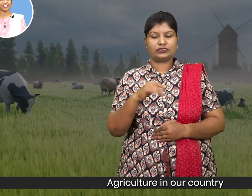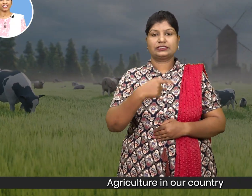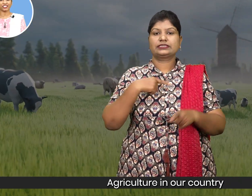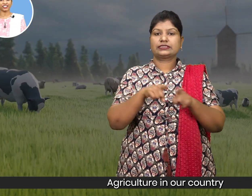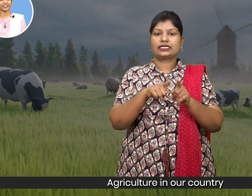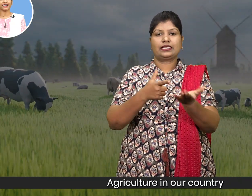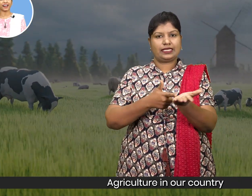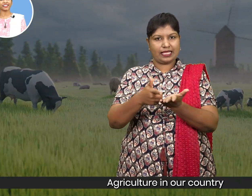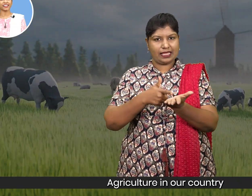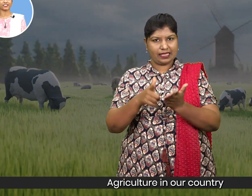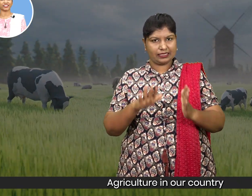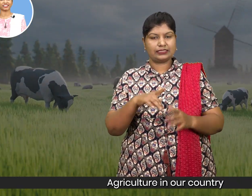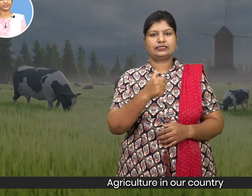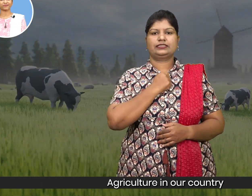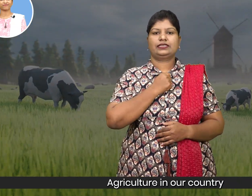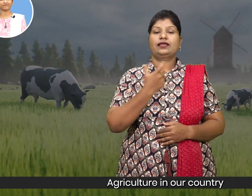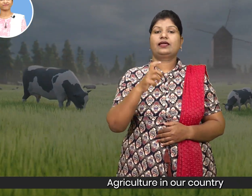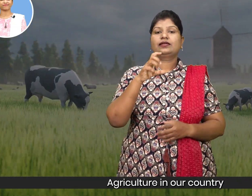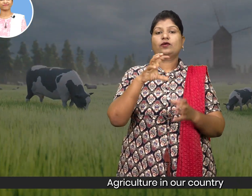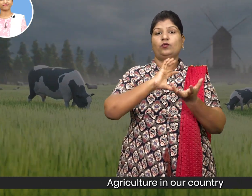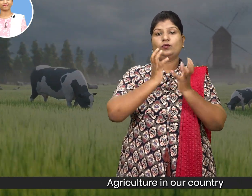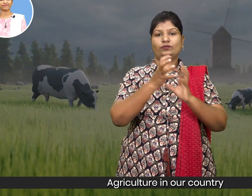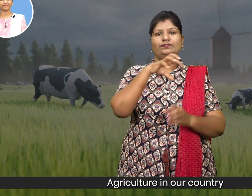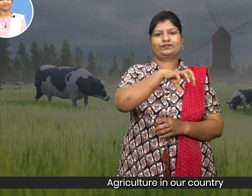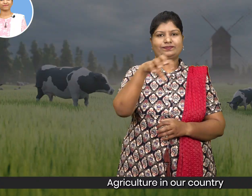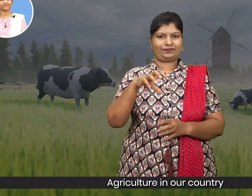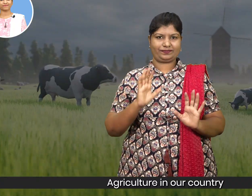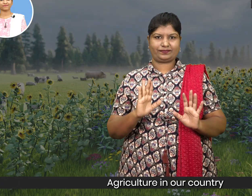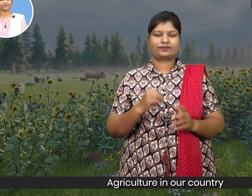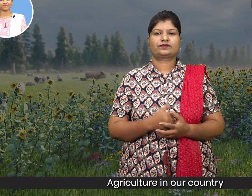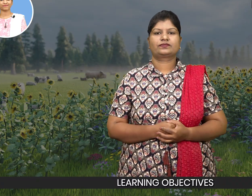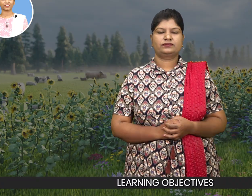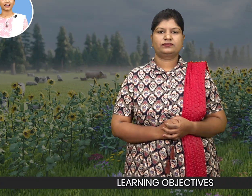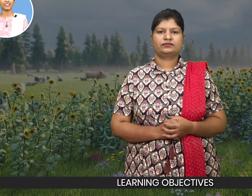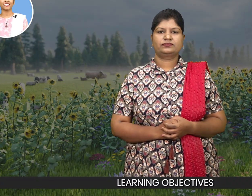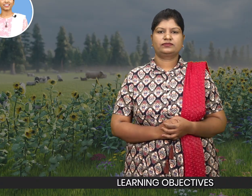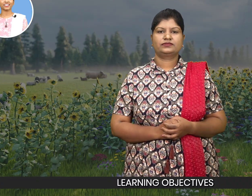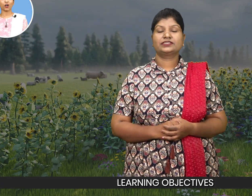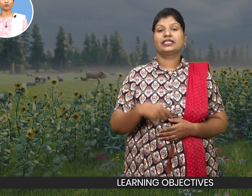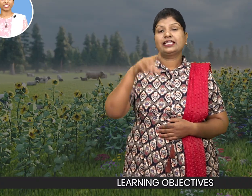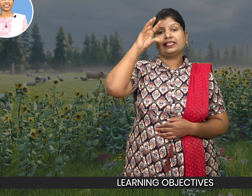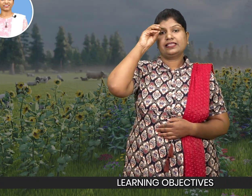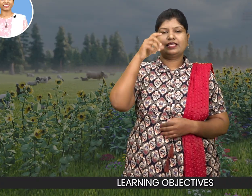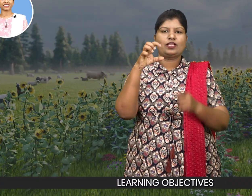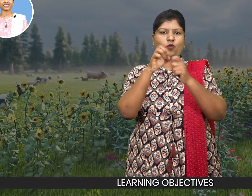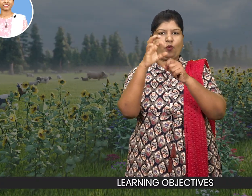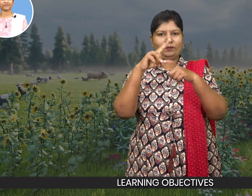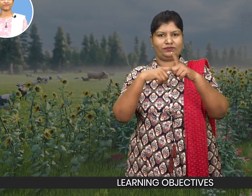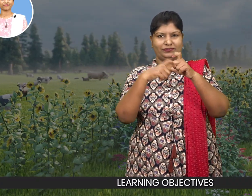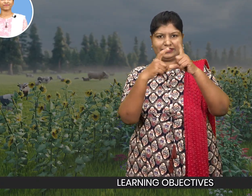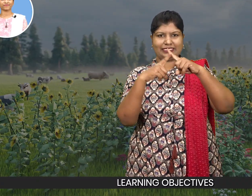agriculture in our country. Learning